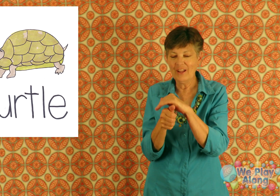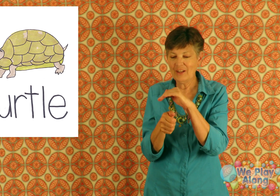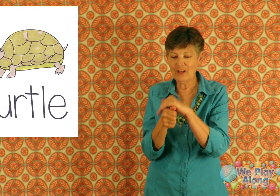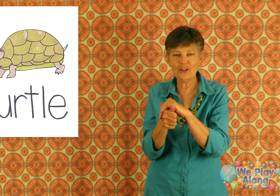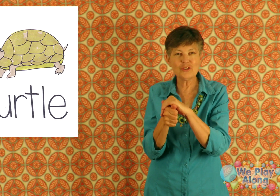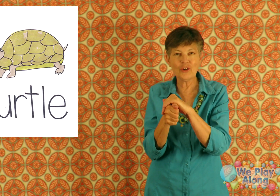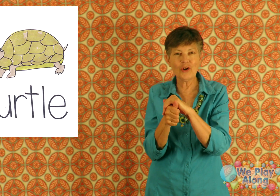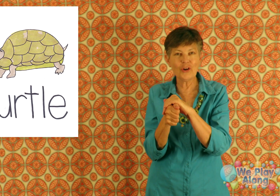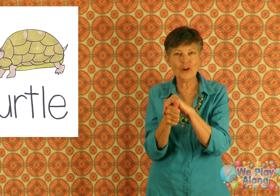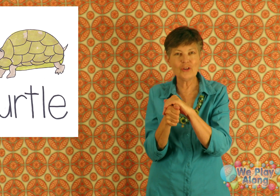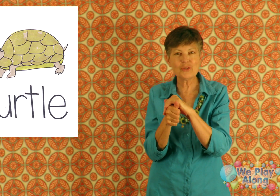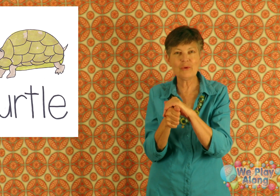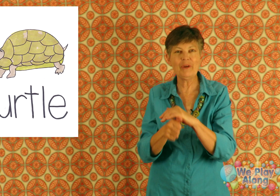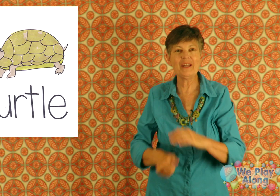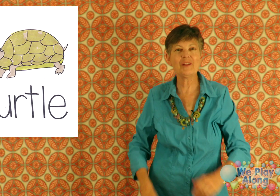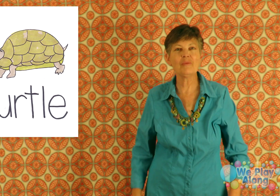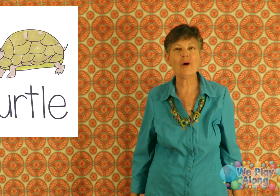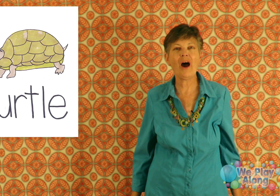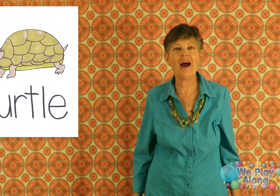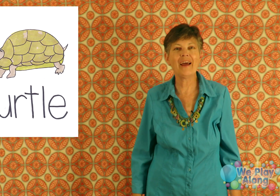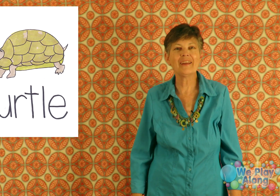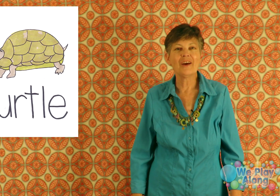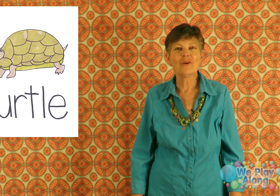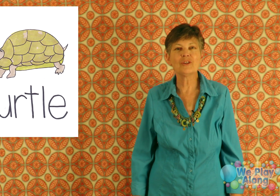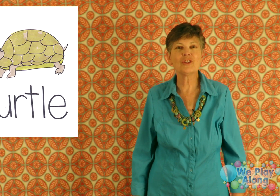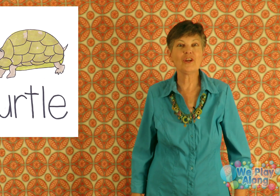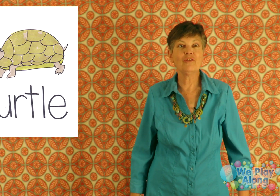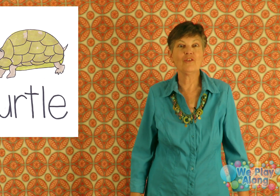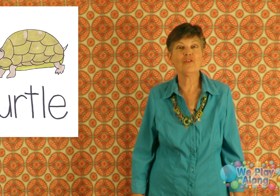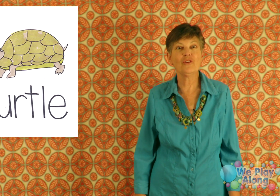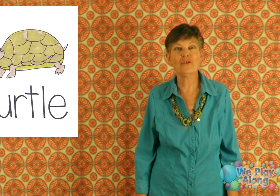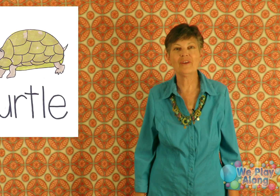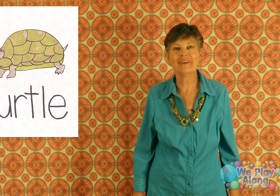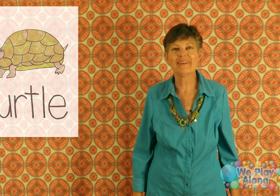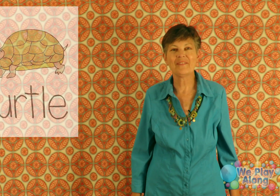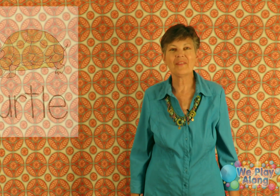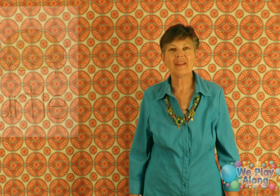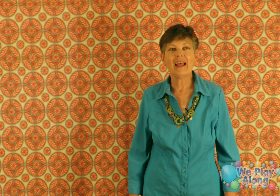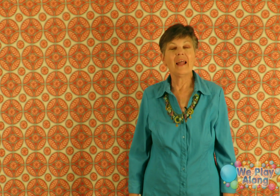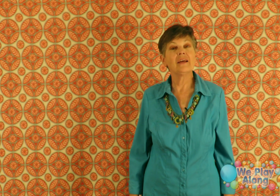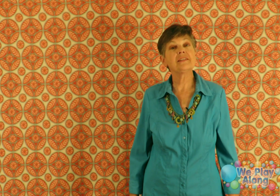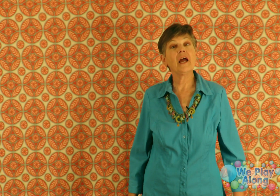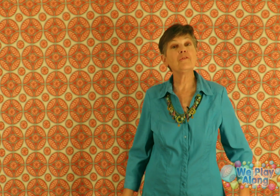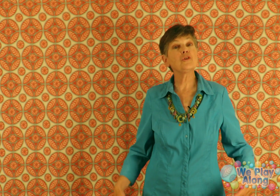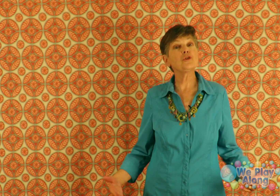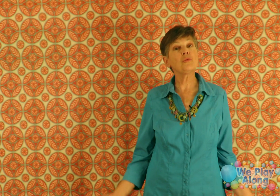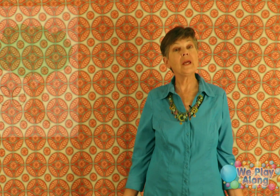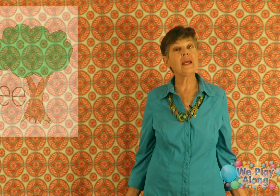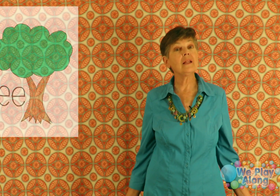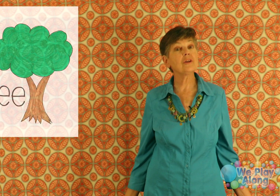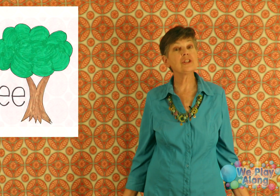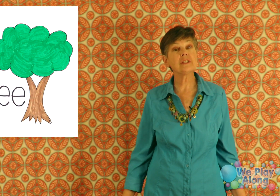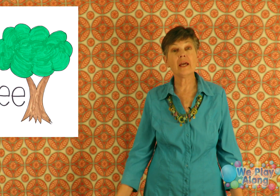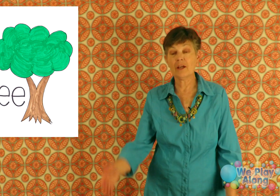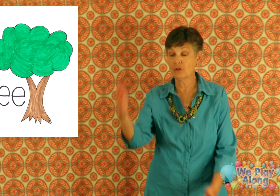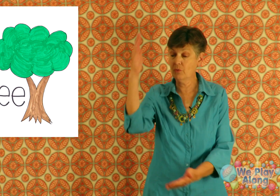The little turtle swimming in the pond was looking for food. Now, a sign for tree looks just like a